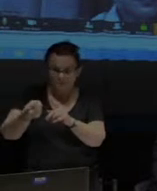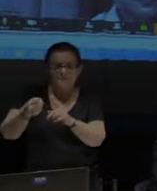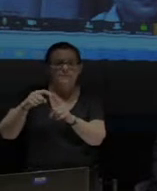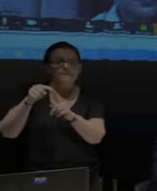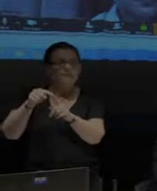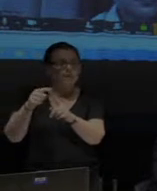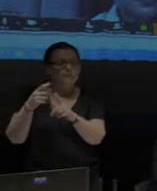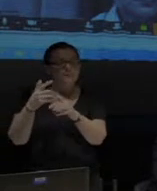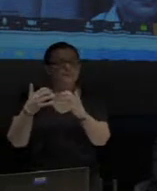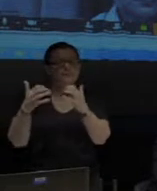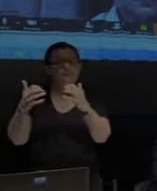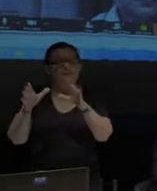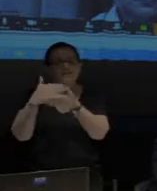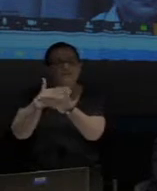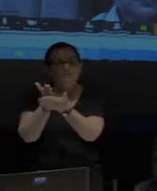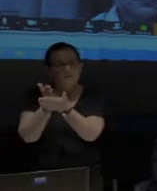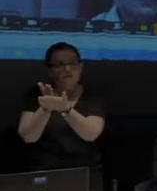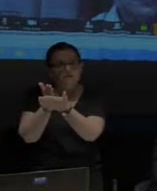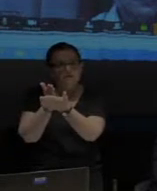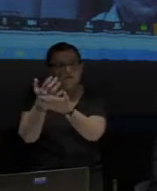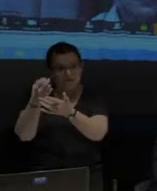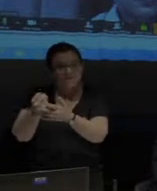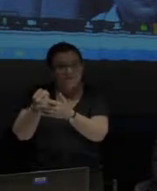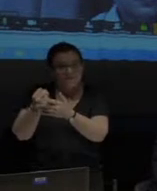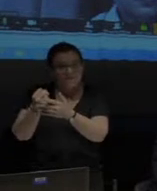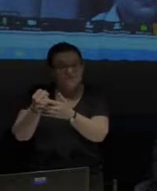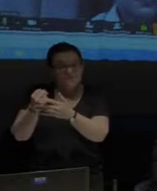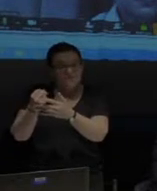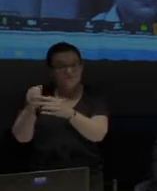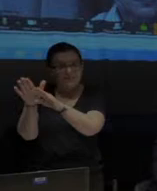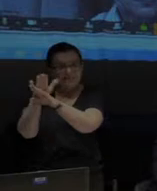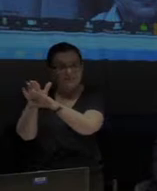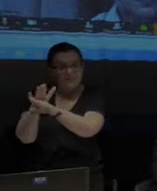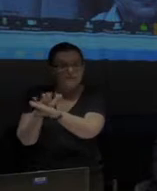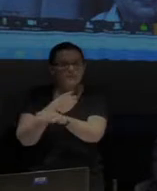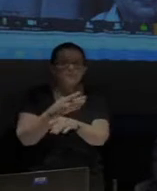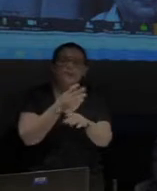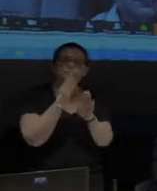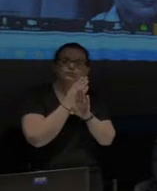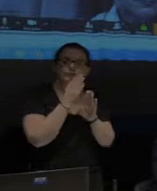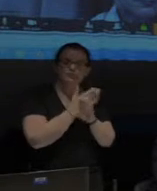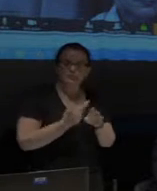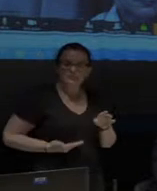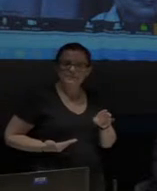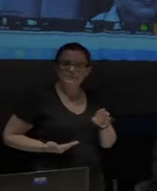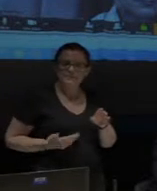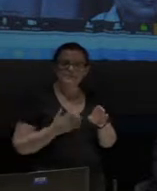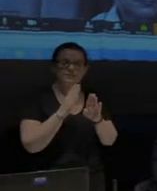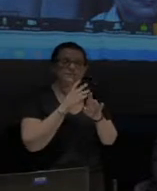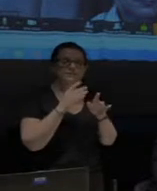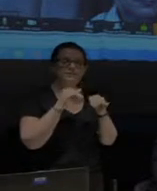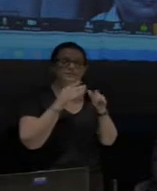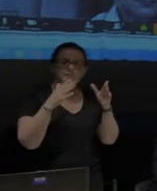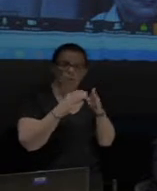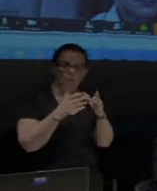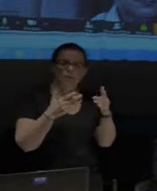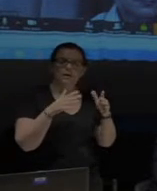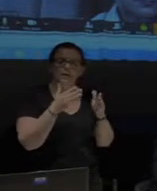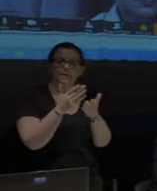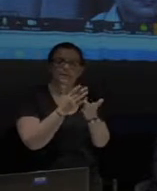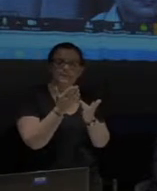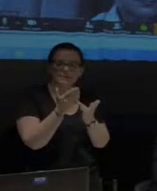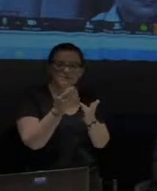and it's pushing on. But the majority of businesses in this country are private sector. They're small businesses, small, medium enterprises.